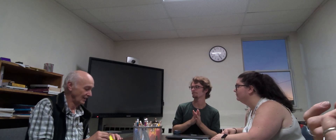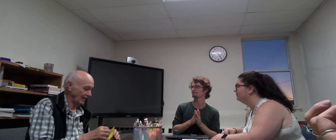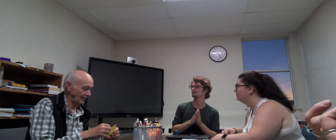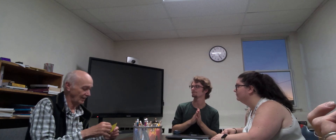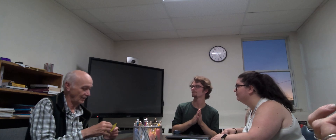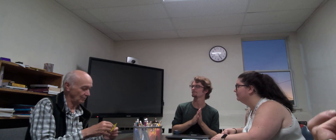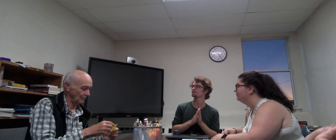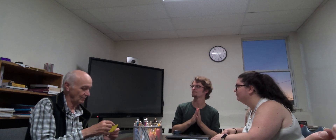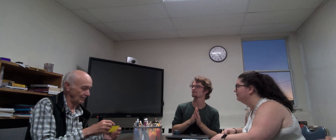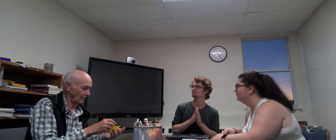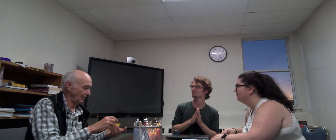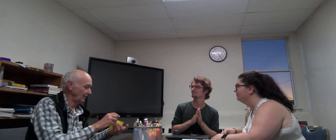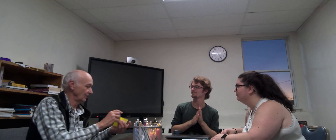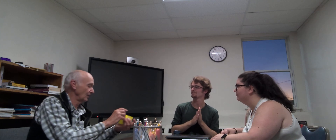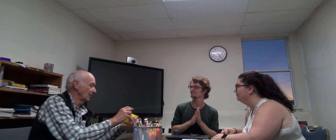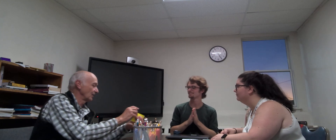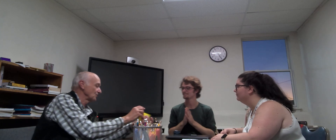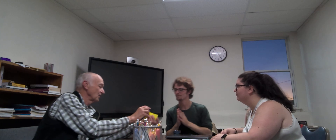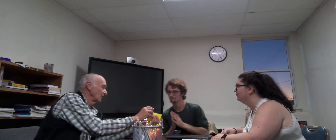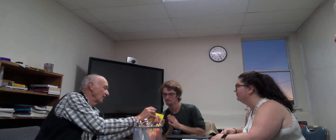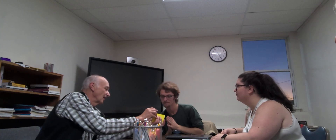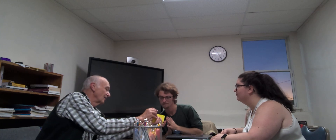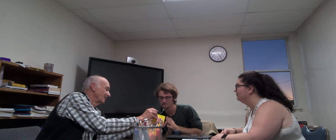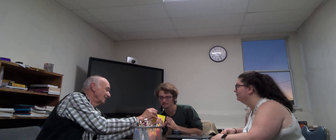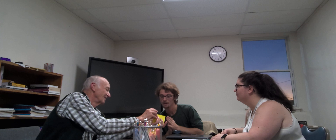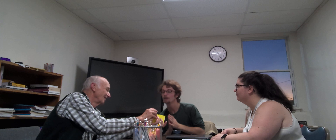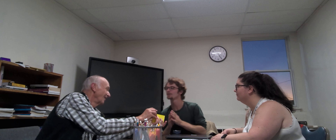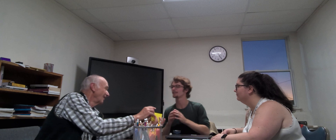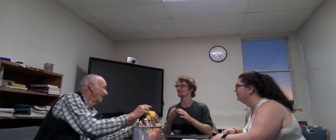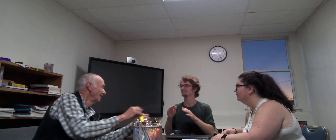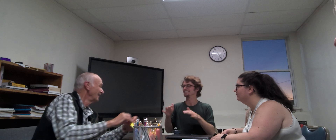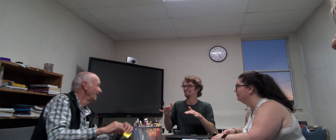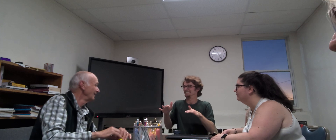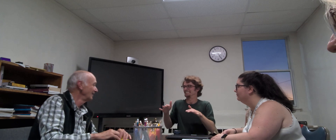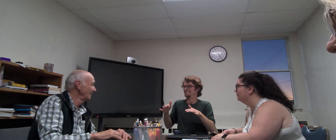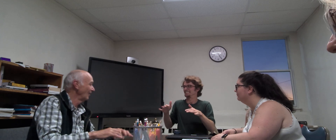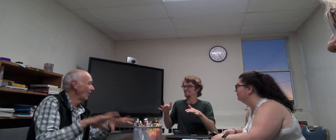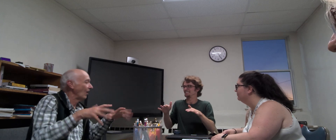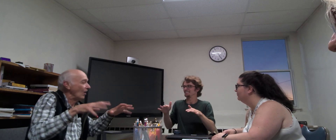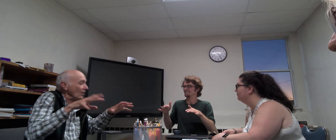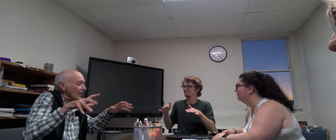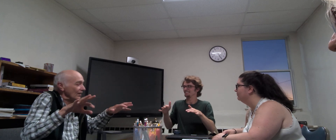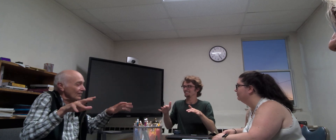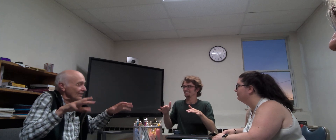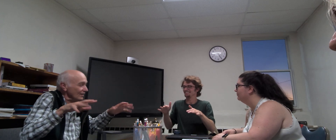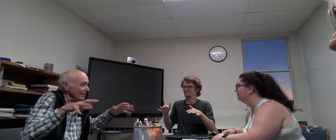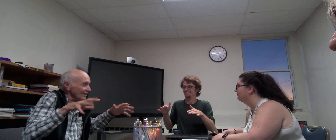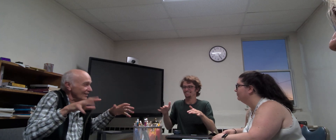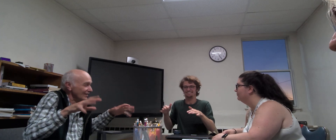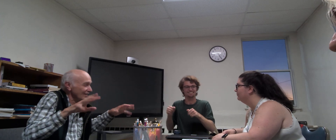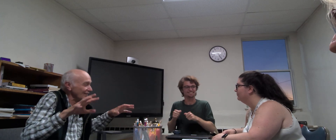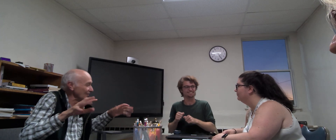I don't know how to sign that. Oh, okay. Oh, okay. Yeah, that's right,